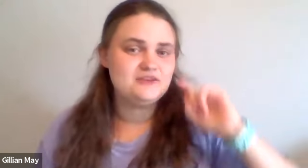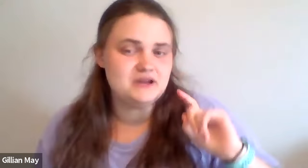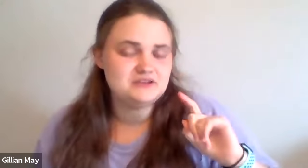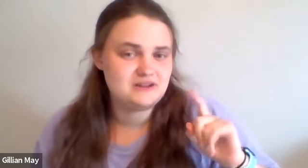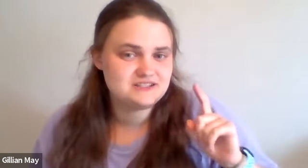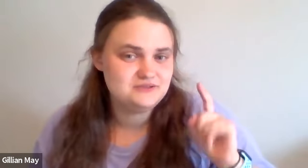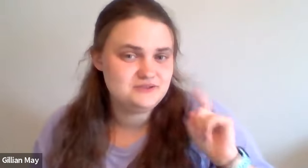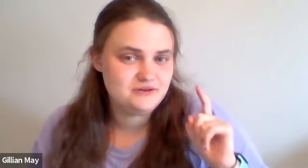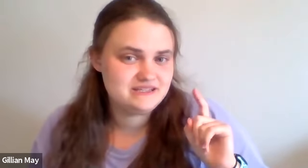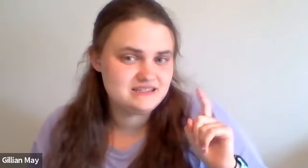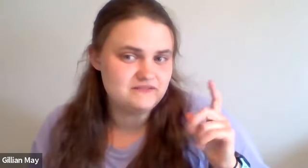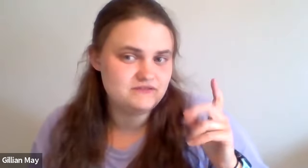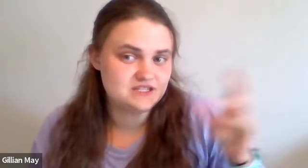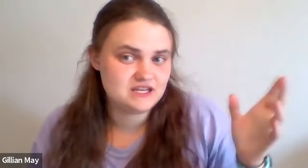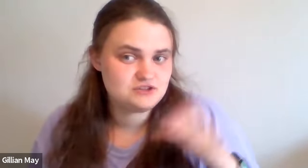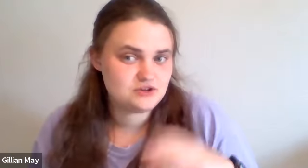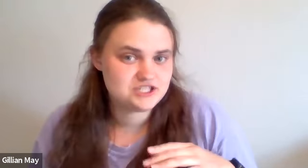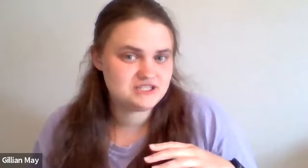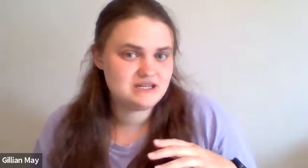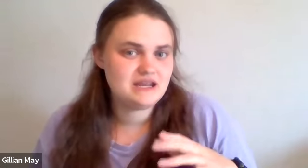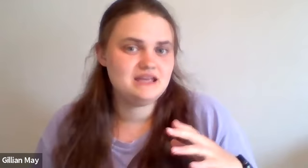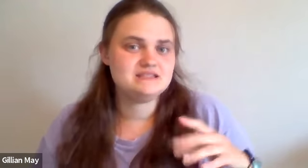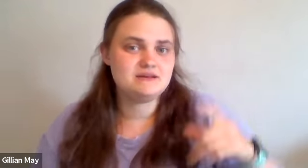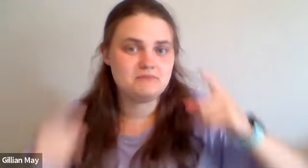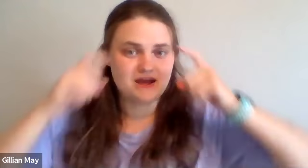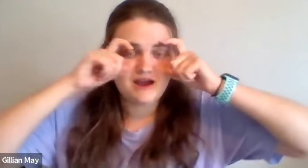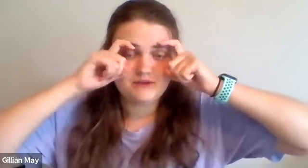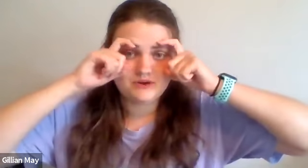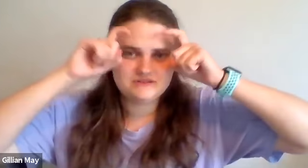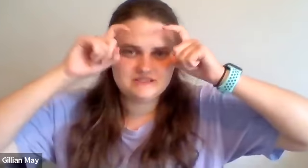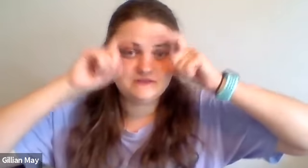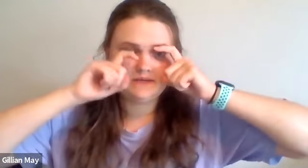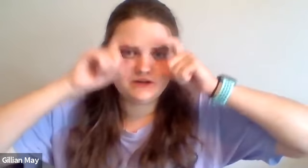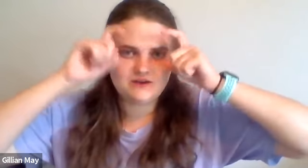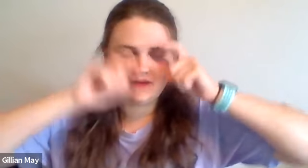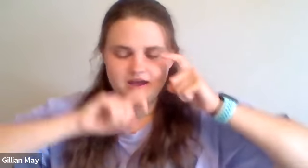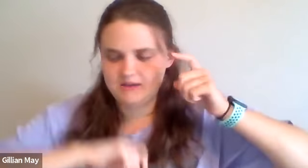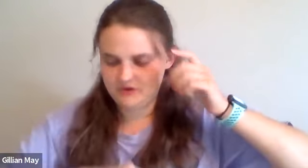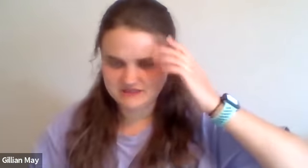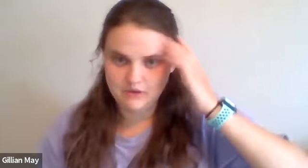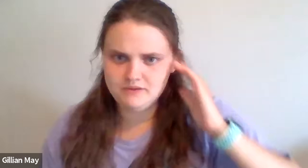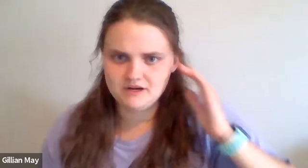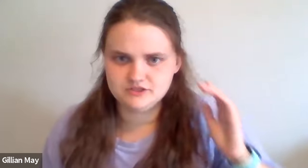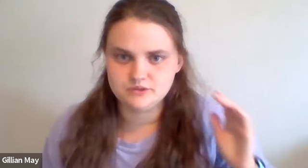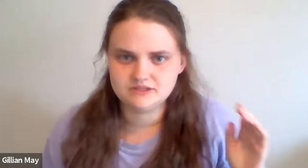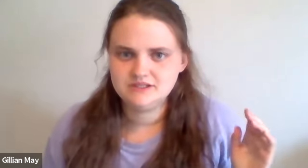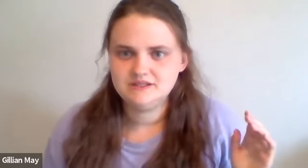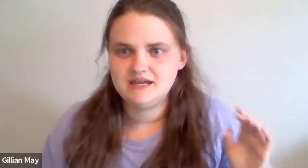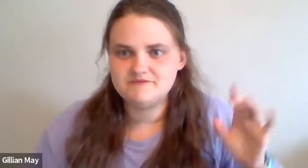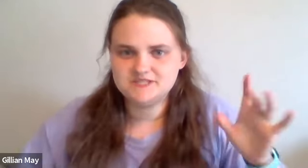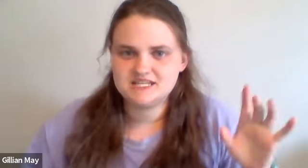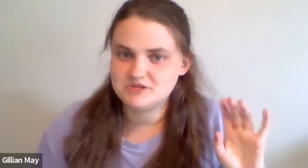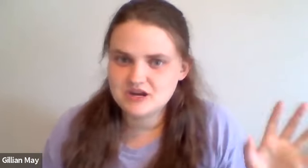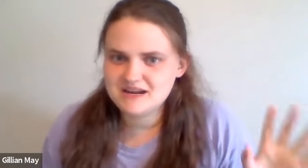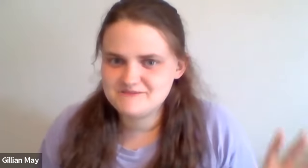way you'll also notice if it's a yes or no question is my eyebrows. If you keep an eye on my eyebrows, I'm hoping I'll do it, emphasize it. I'm going to try to emphasize